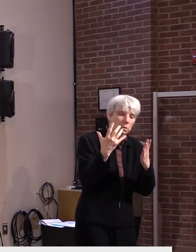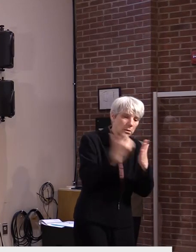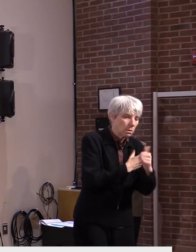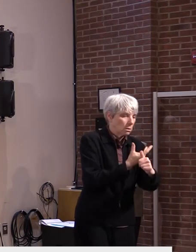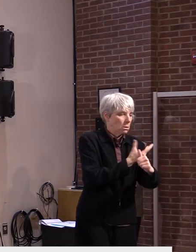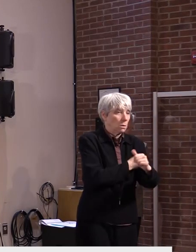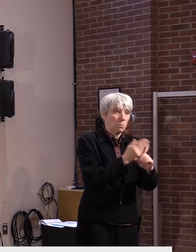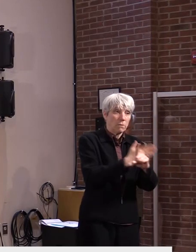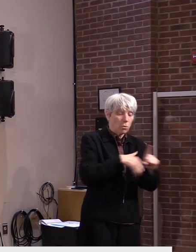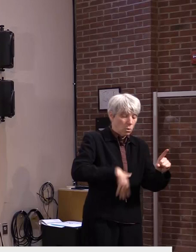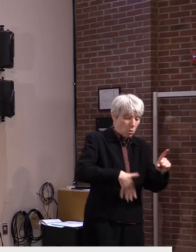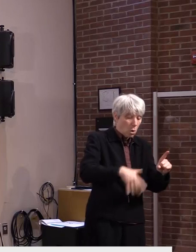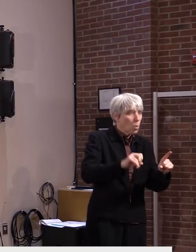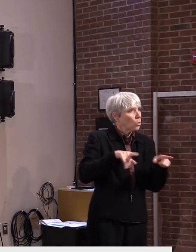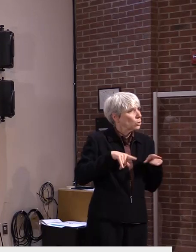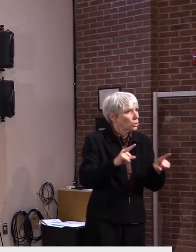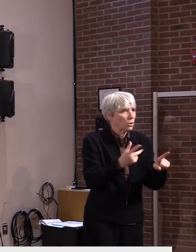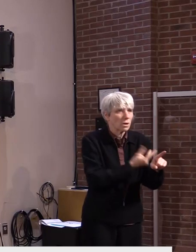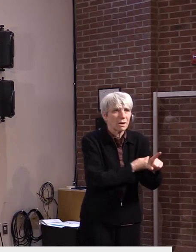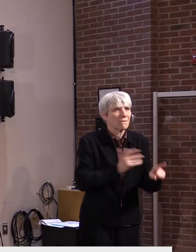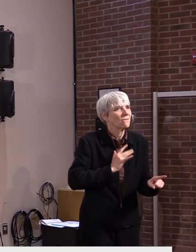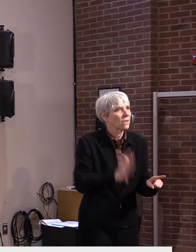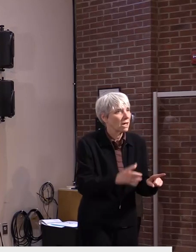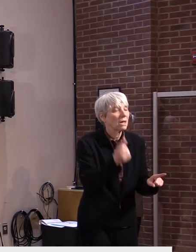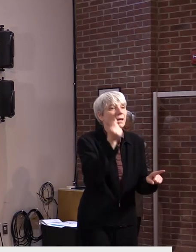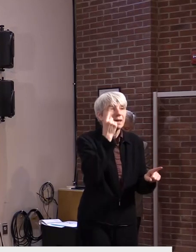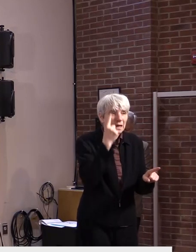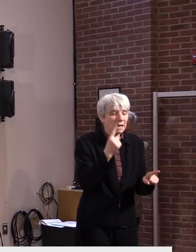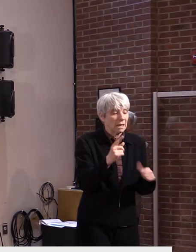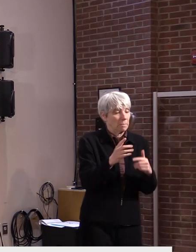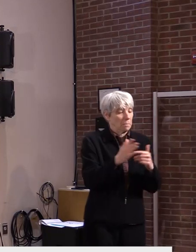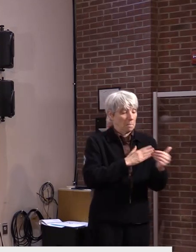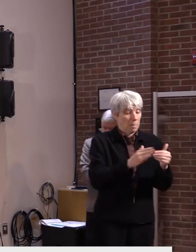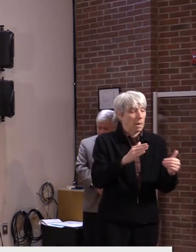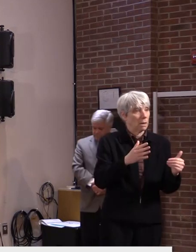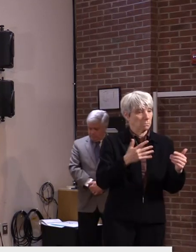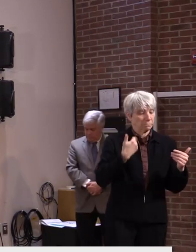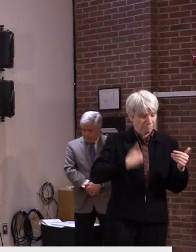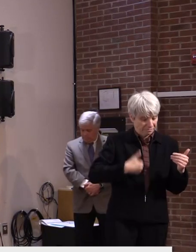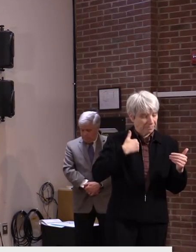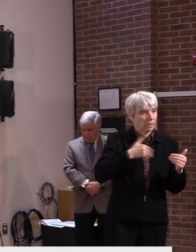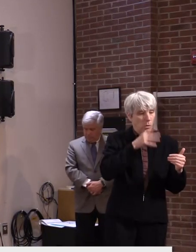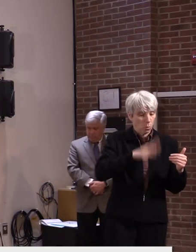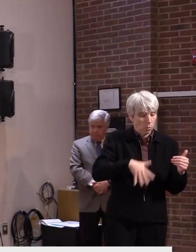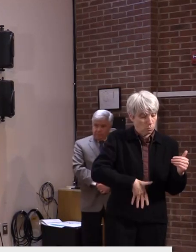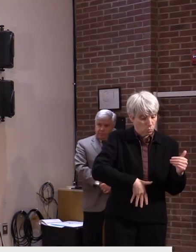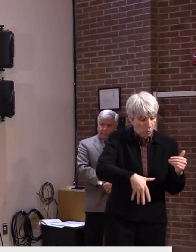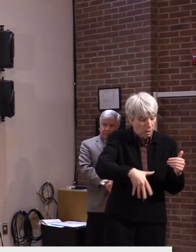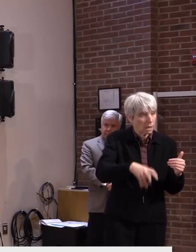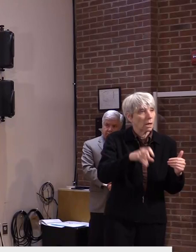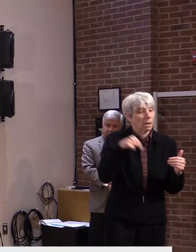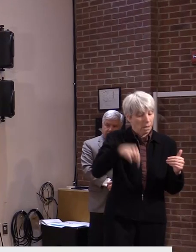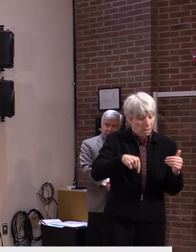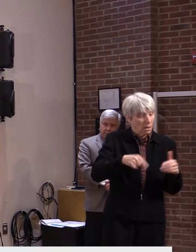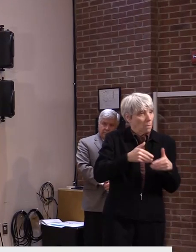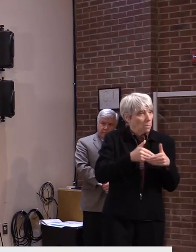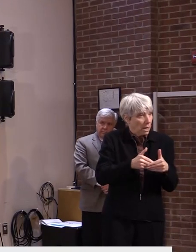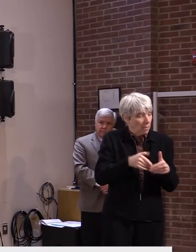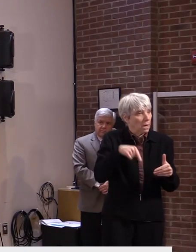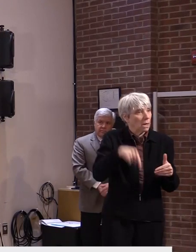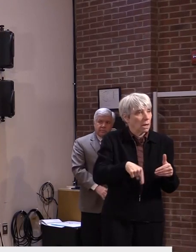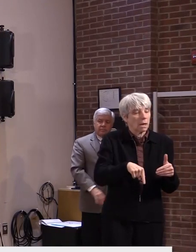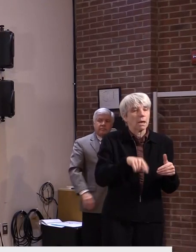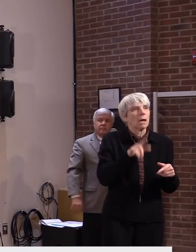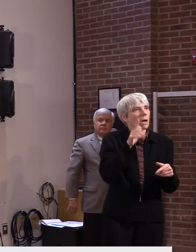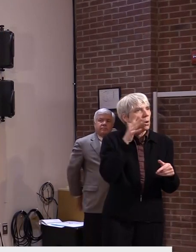pregnancy because the benefits of vaccination for both pregnant people and their fetus or infant outweigh known